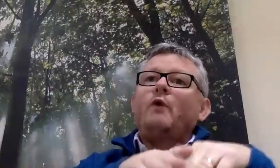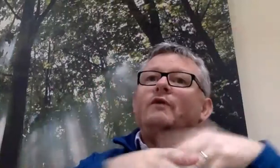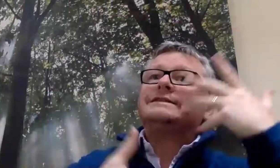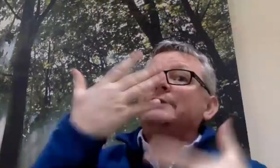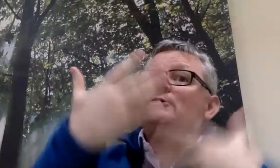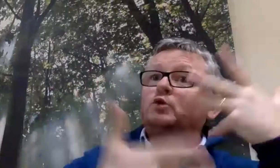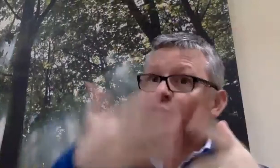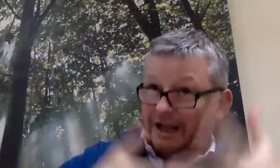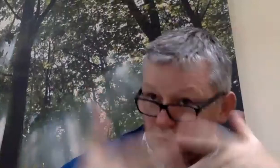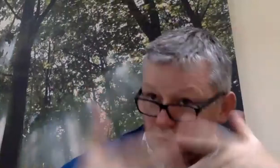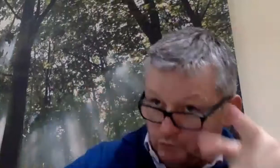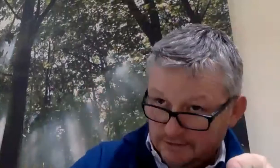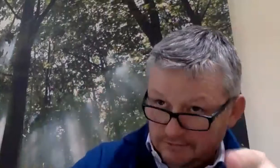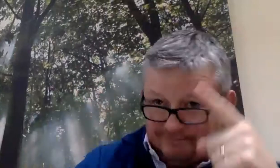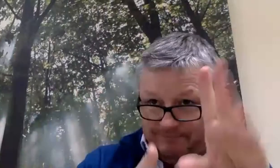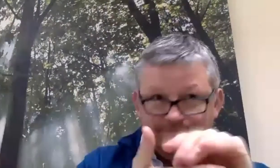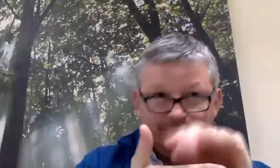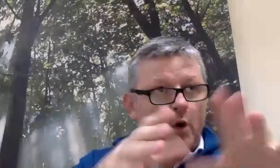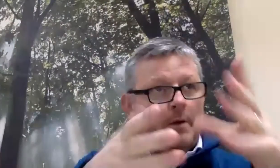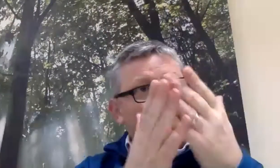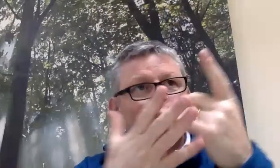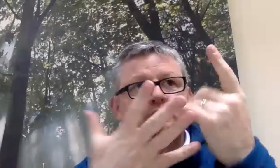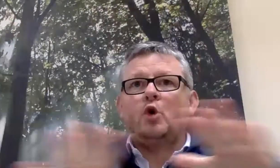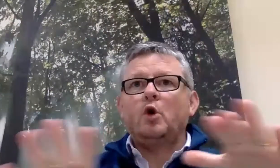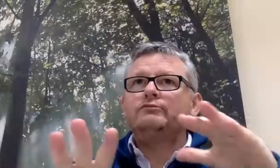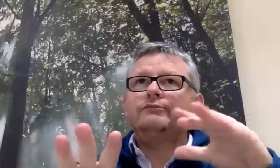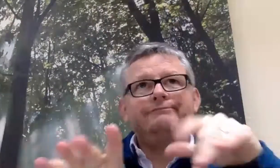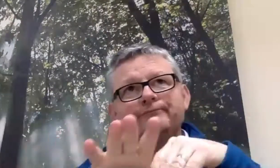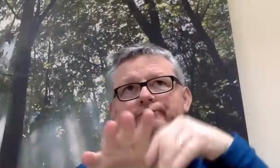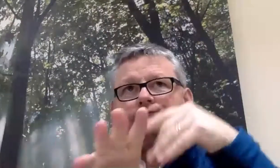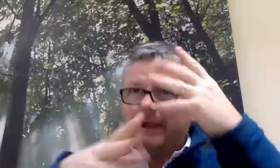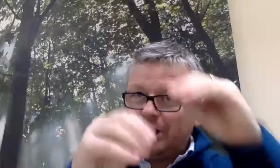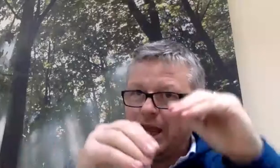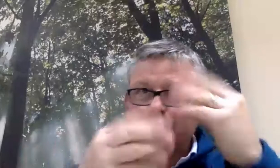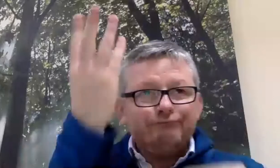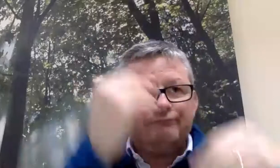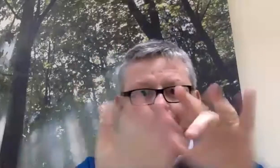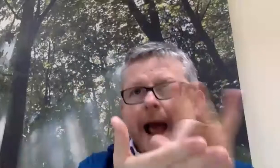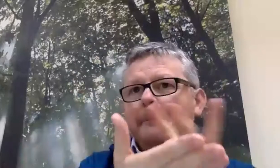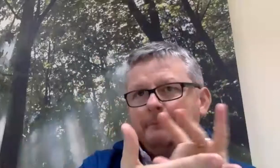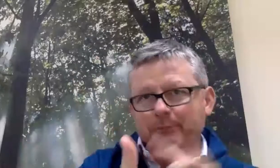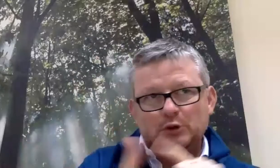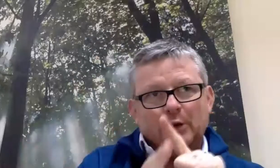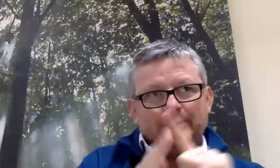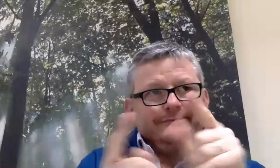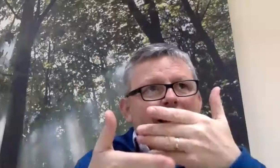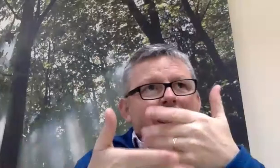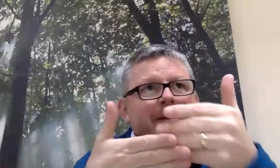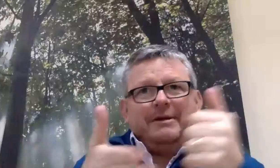programming. And we've also created something called Sign Stories for children who are deaf. It's around kind of education and access for